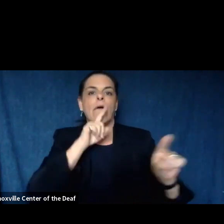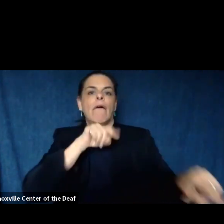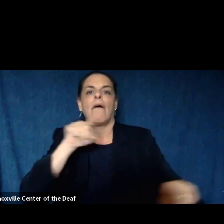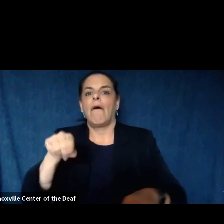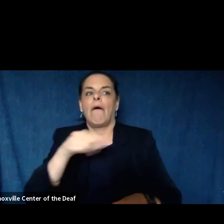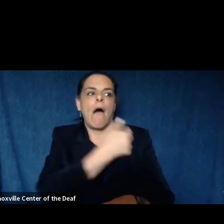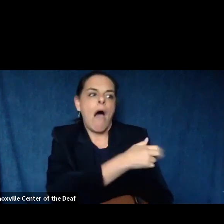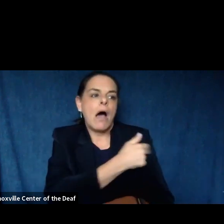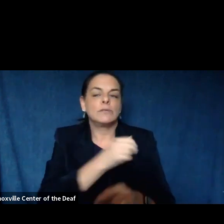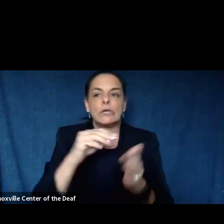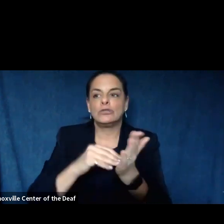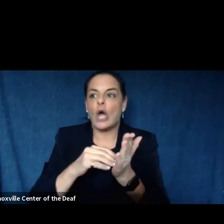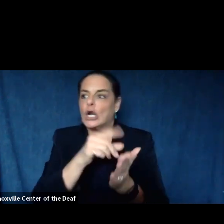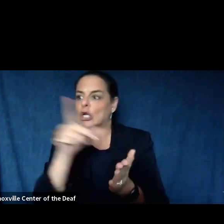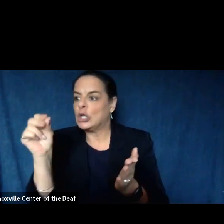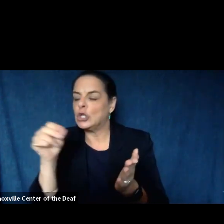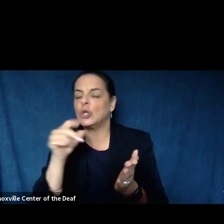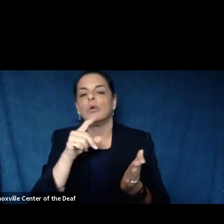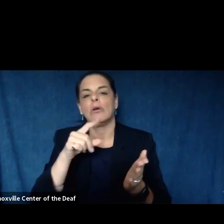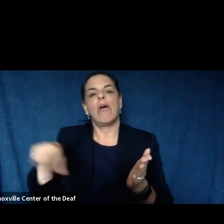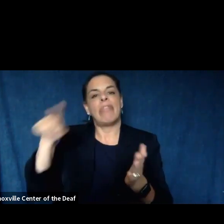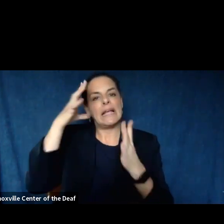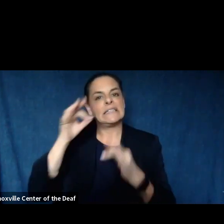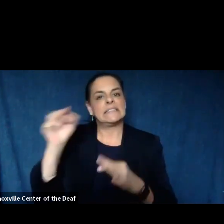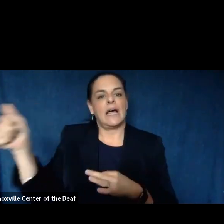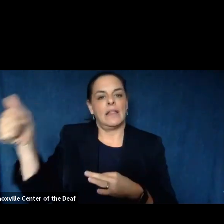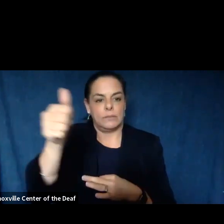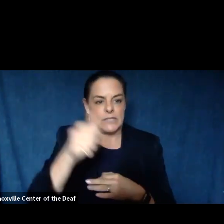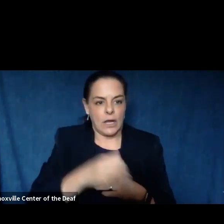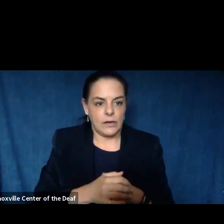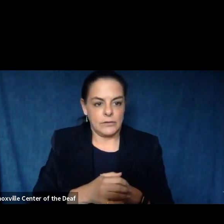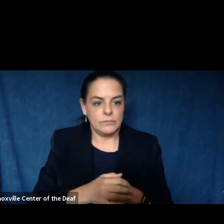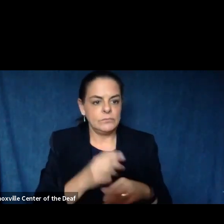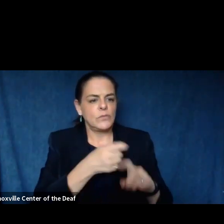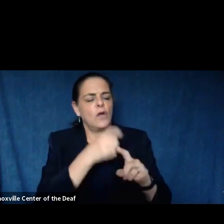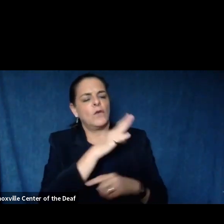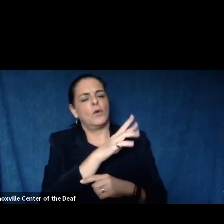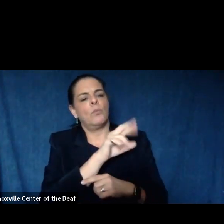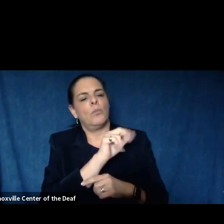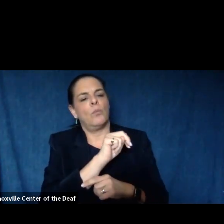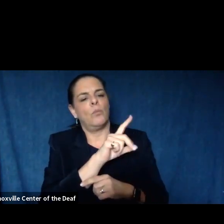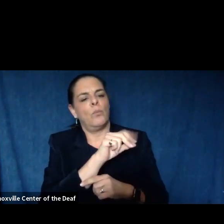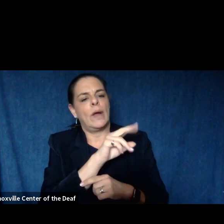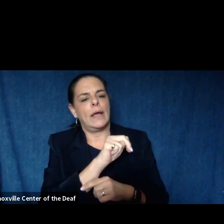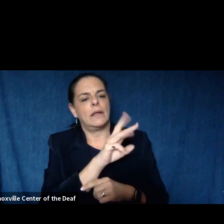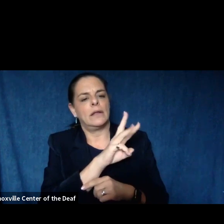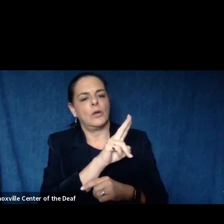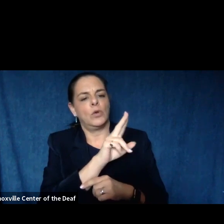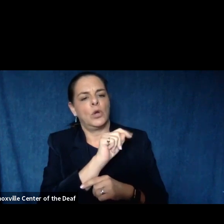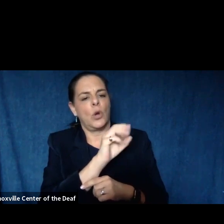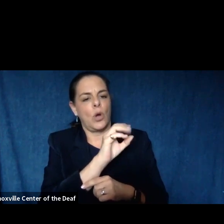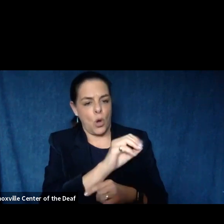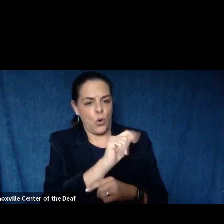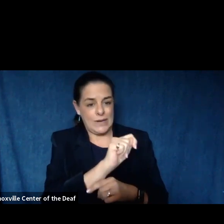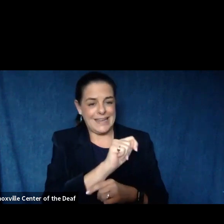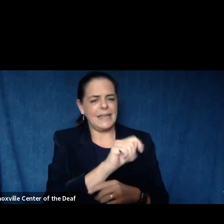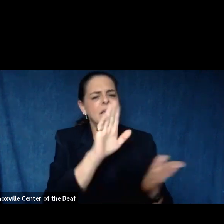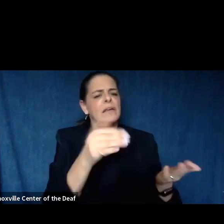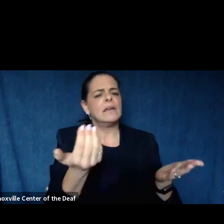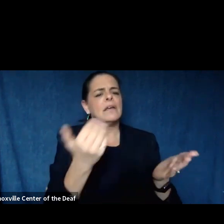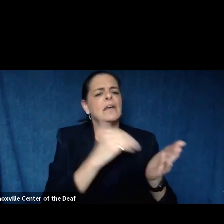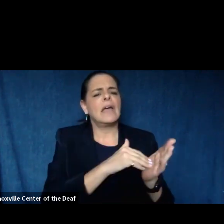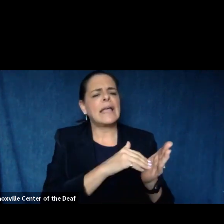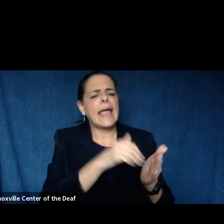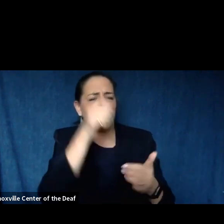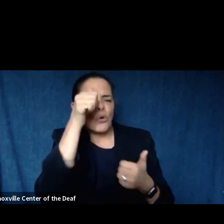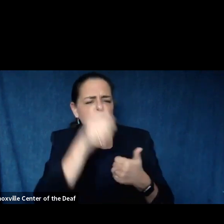doctors do. They make those decisions internally. From Brandon with WUOT, to get a refresher on the types of tests available,